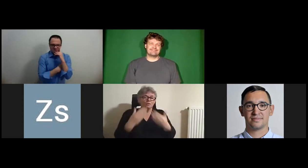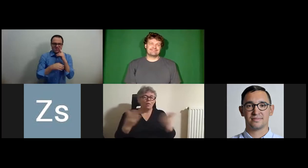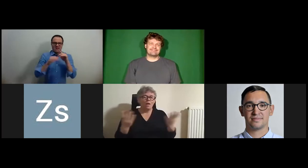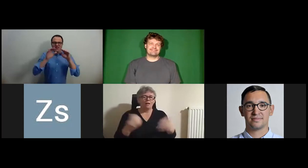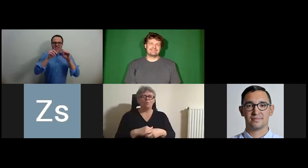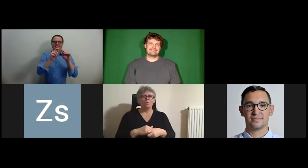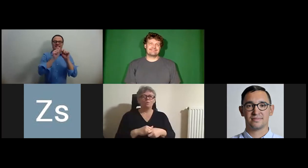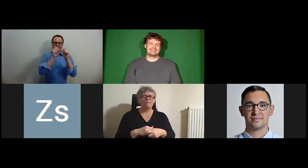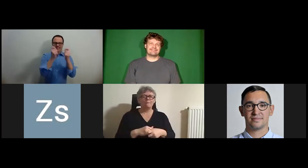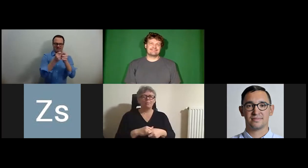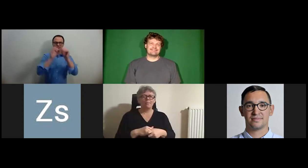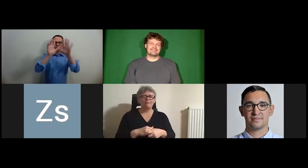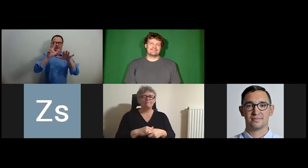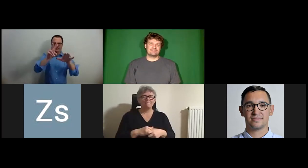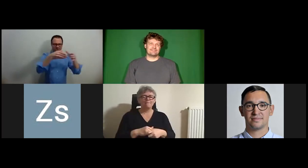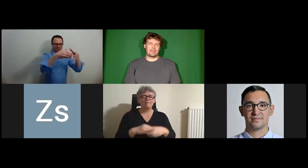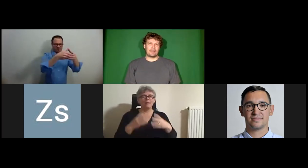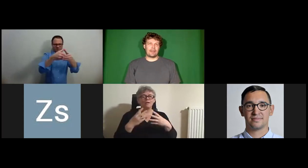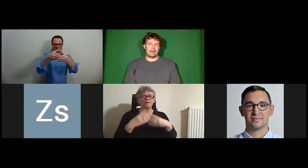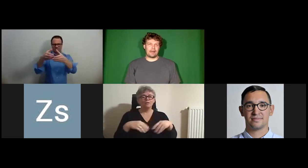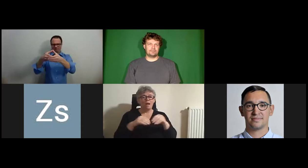training, training, training, training.